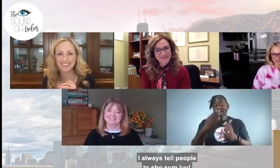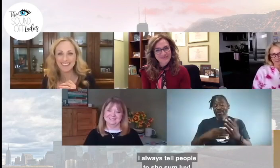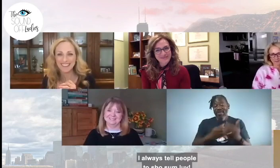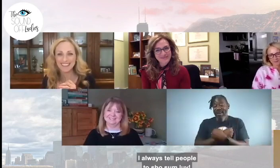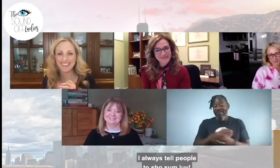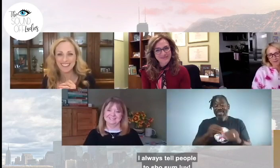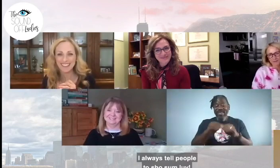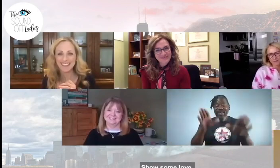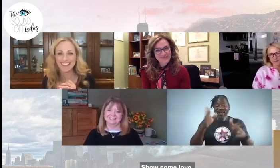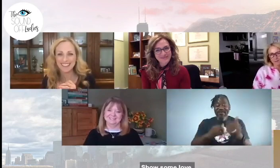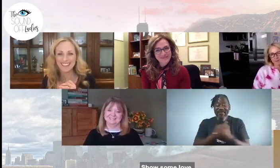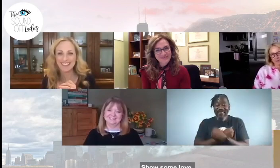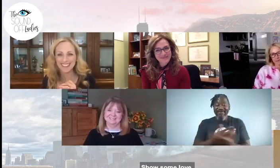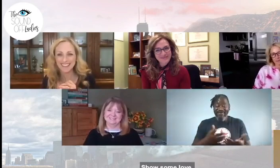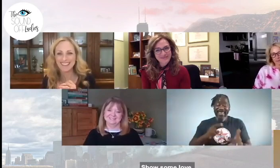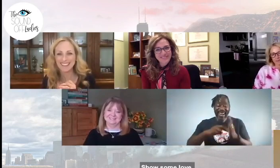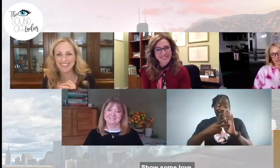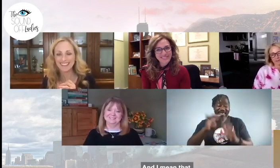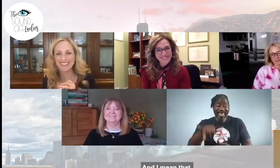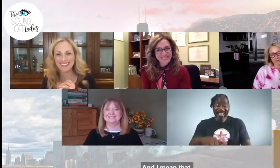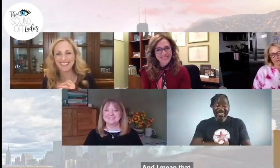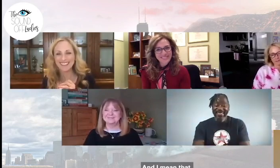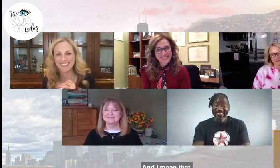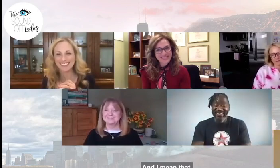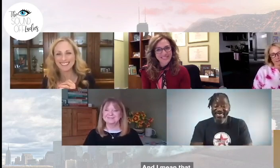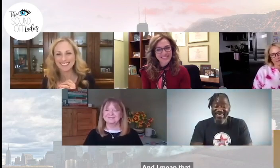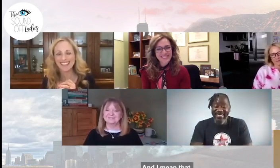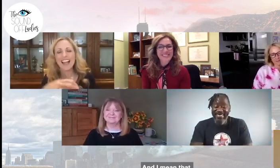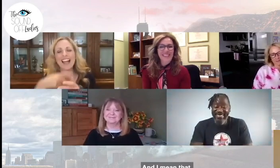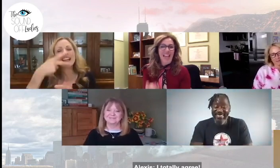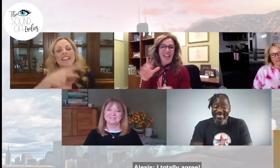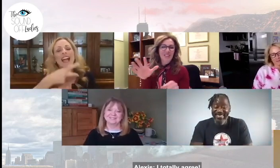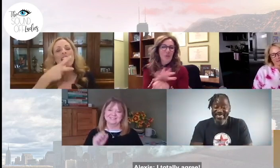else and show some love? And I mean that.